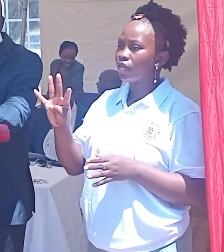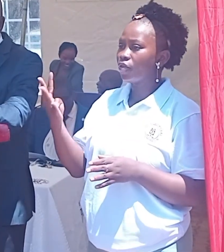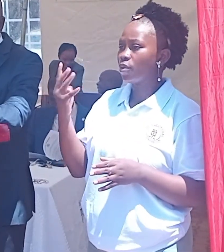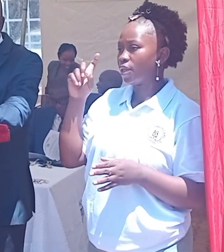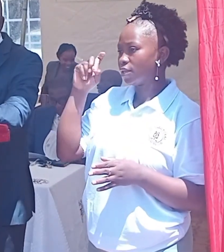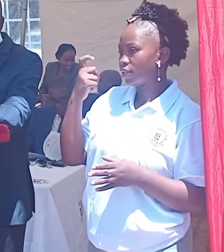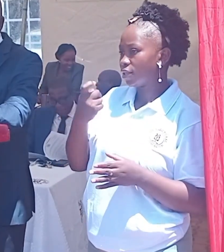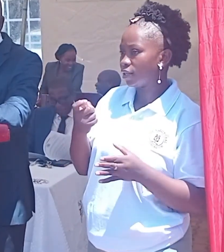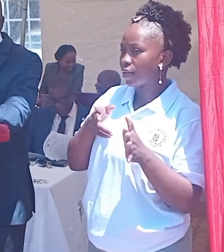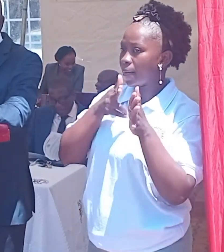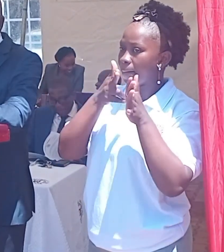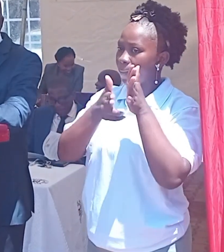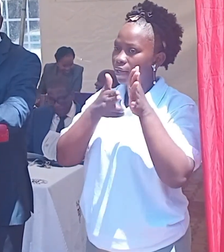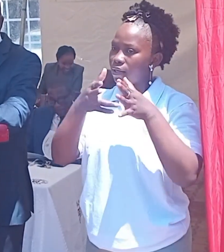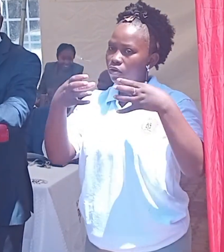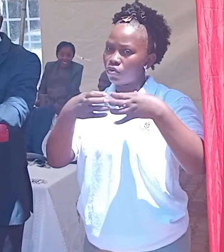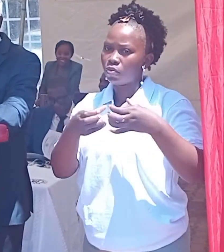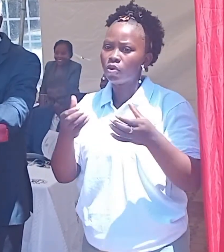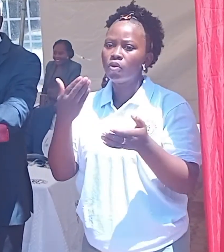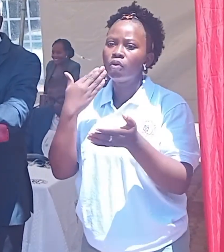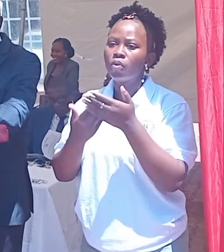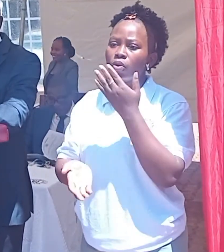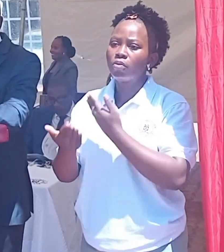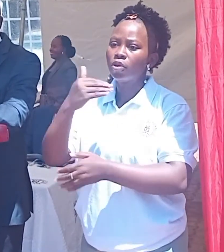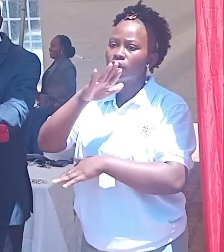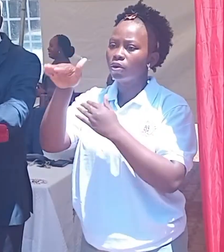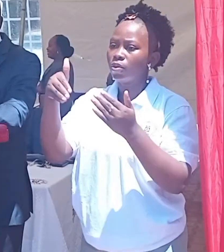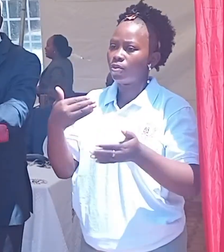Fourth Estate, the media. Good morning, everyone.